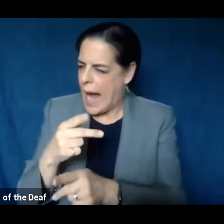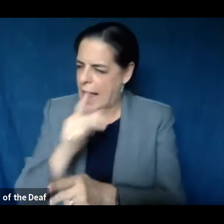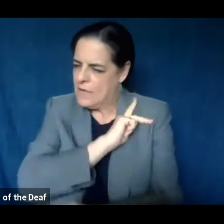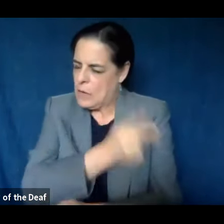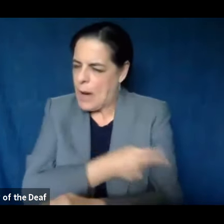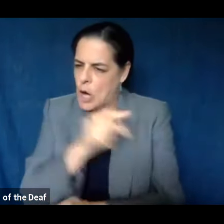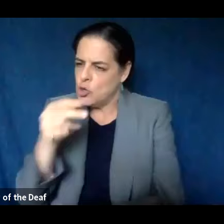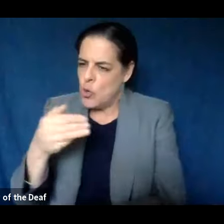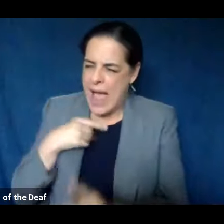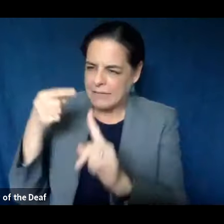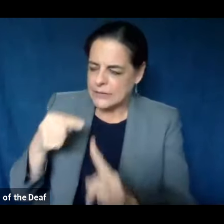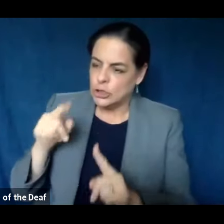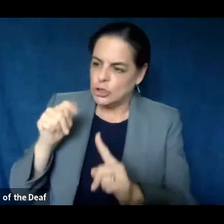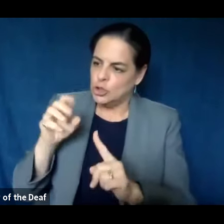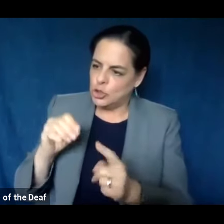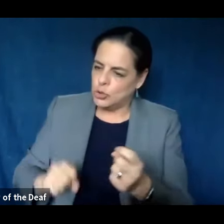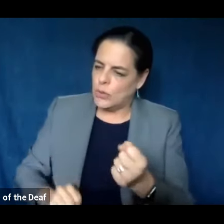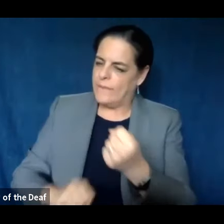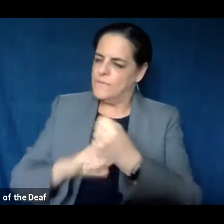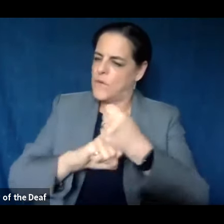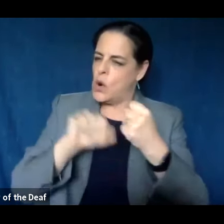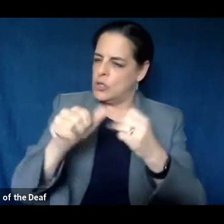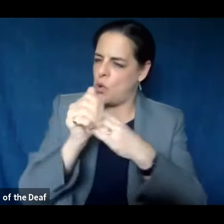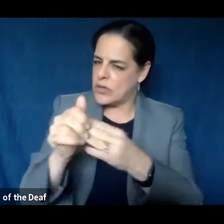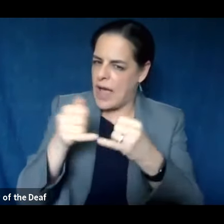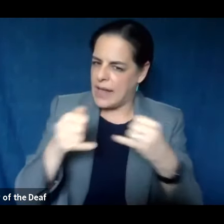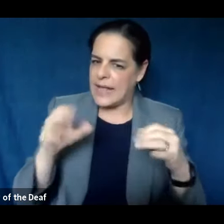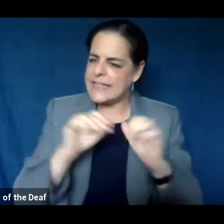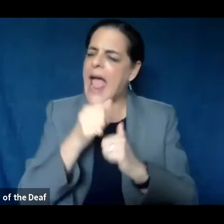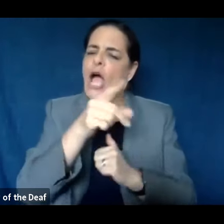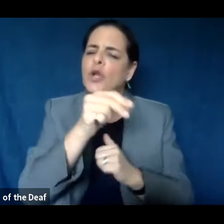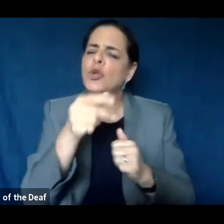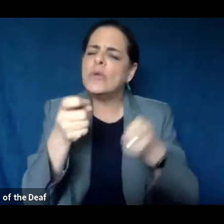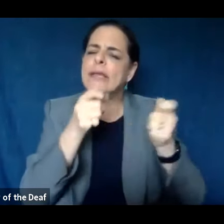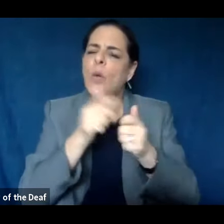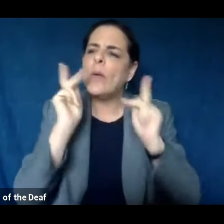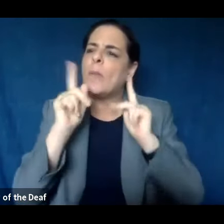to enforce these guidelines, and how will you deal with repeated violators?